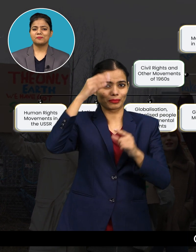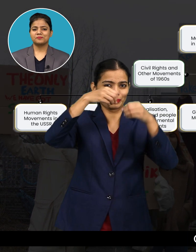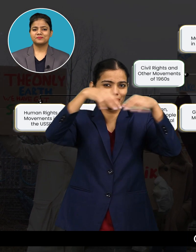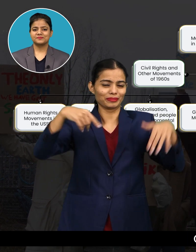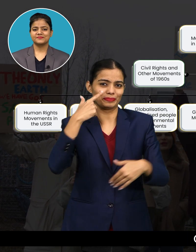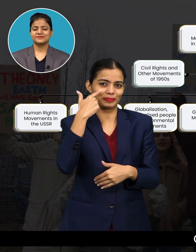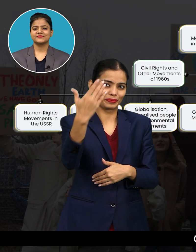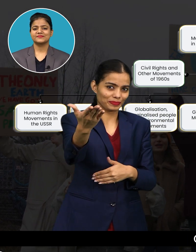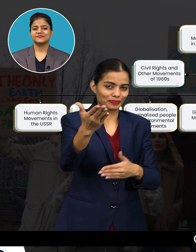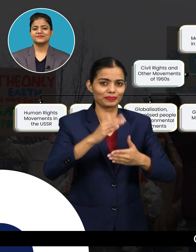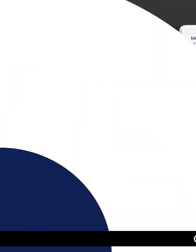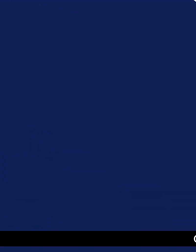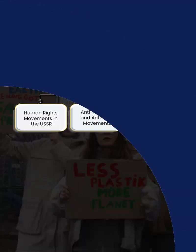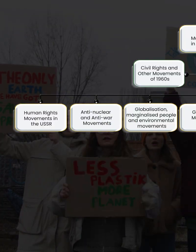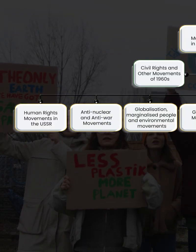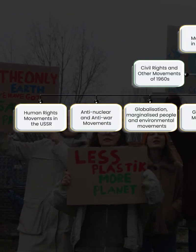Concept map.